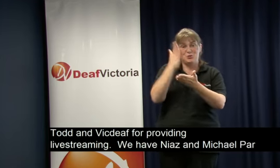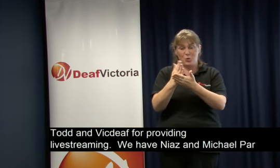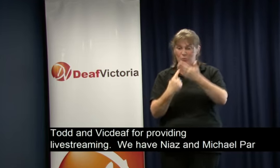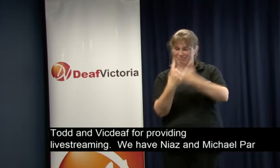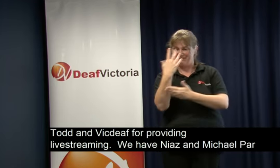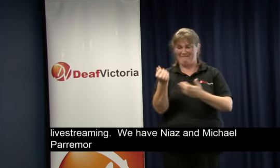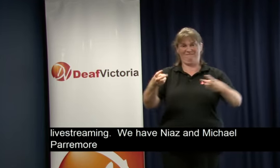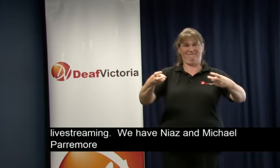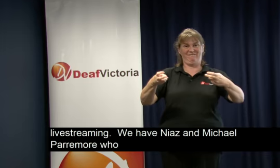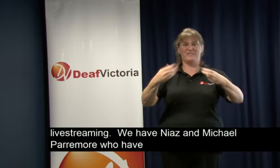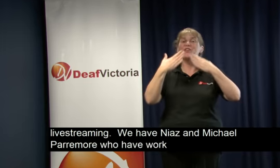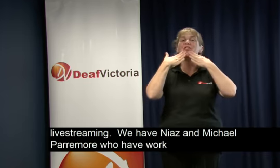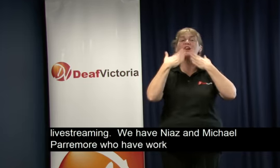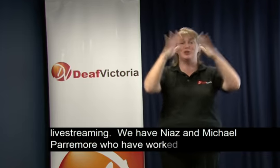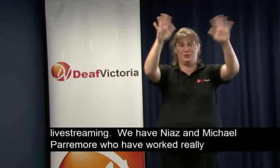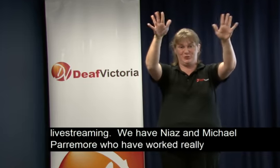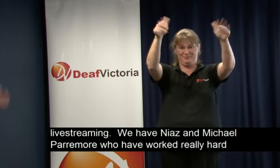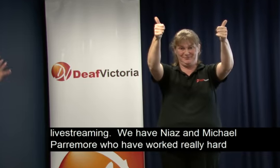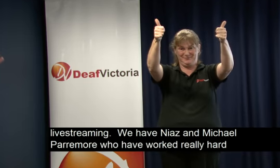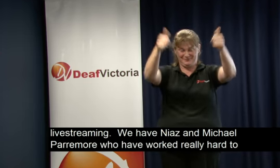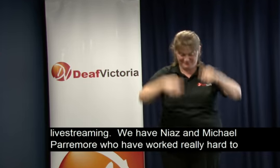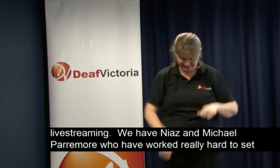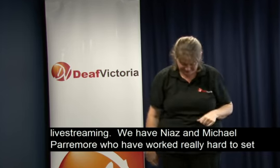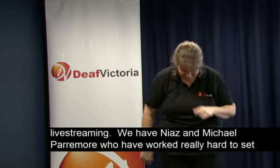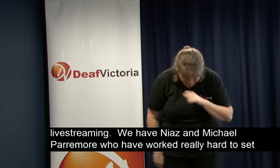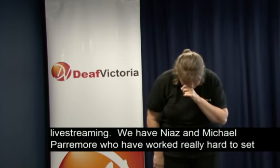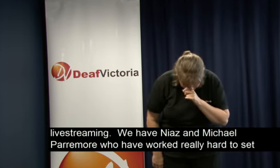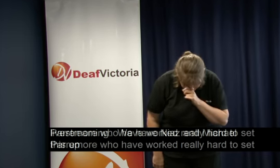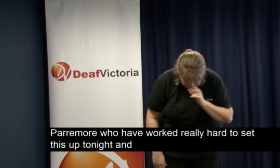for tonight and to make sure that the technology works. So thank you.